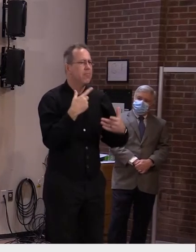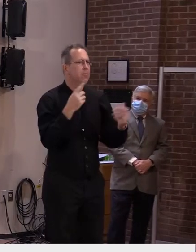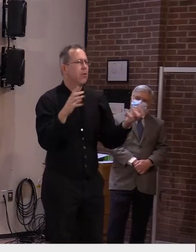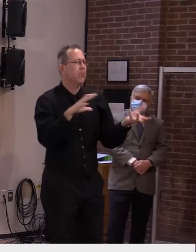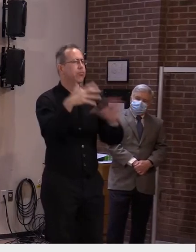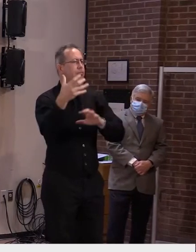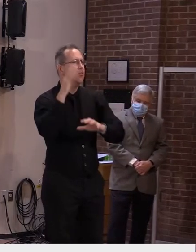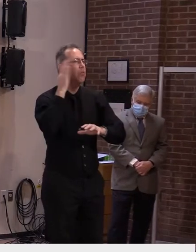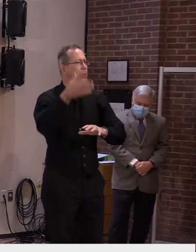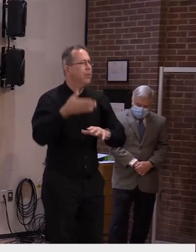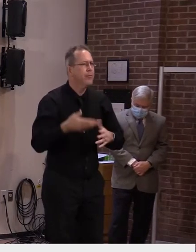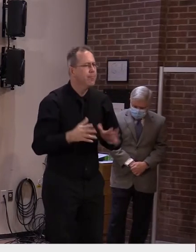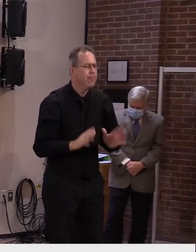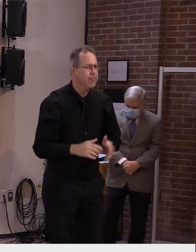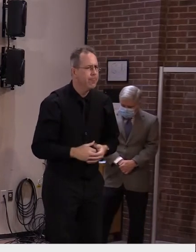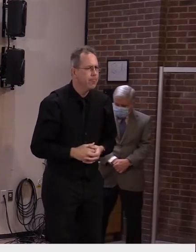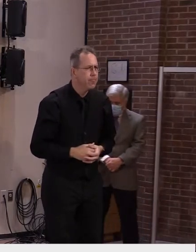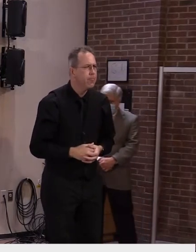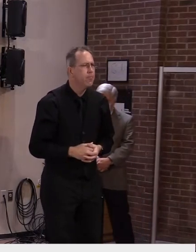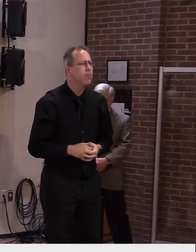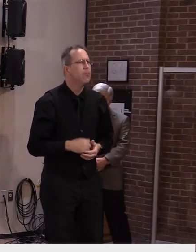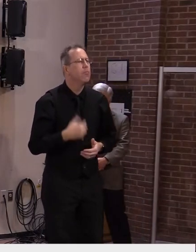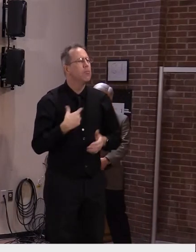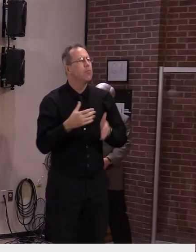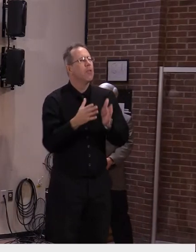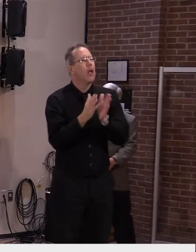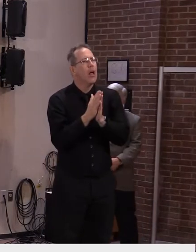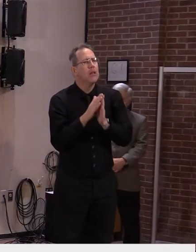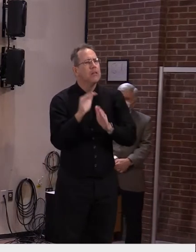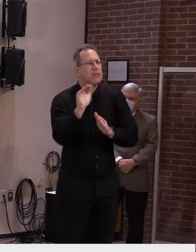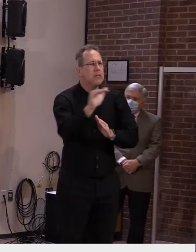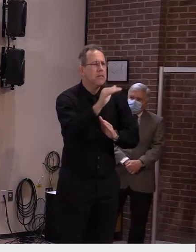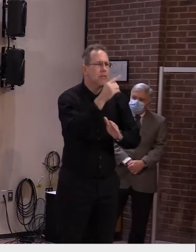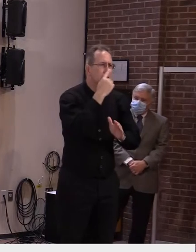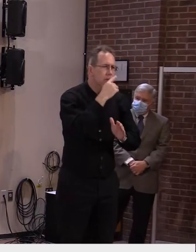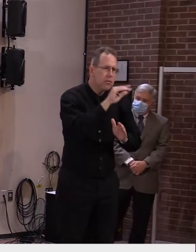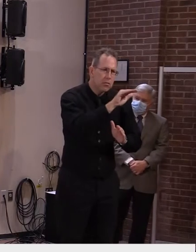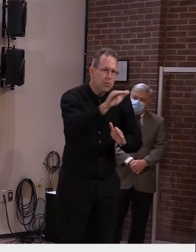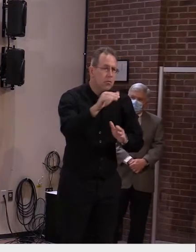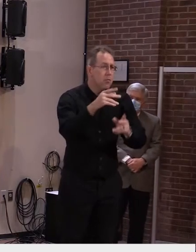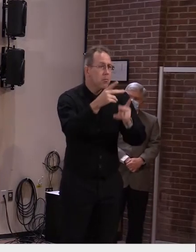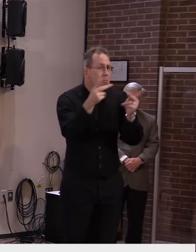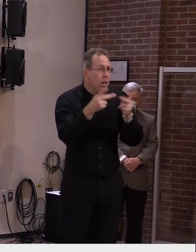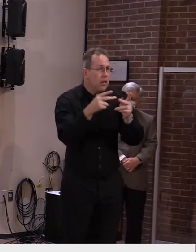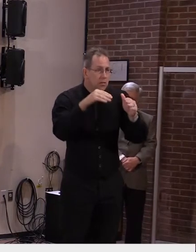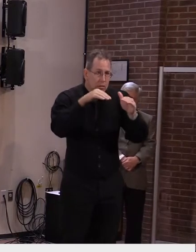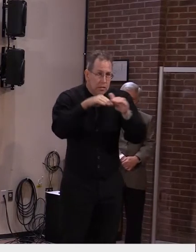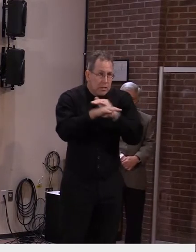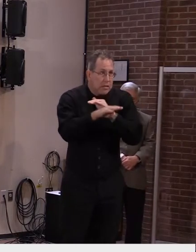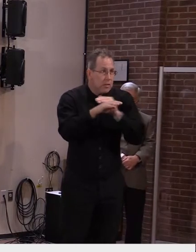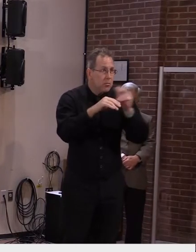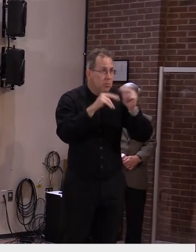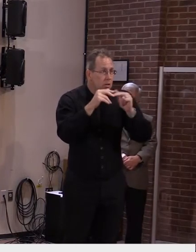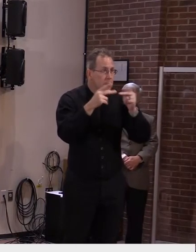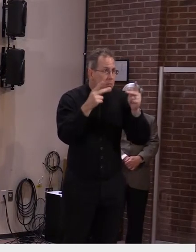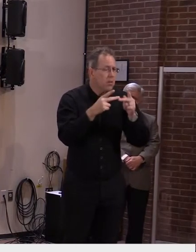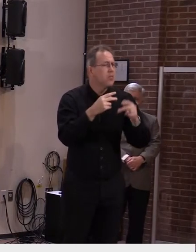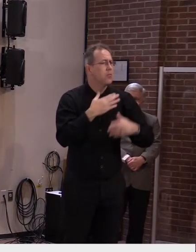wear masks when indoors in public spaces. It is effective when you're wearing them,